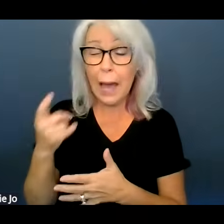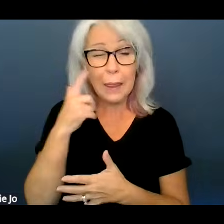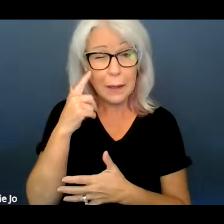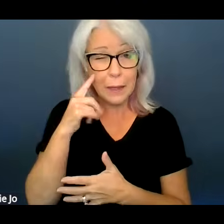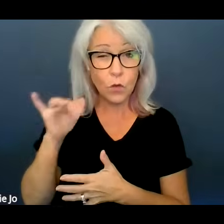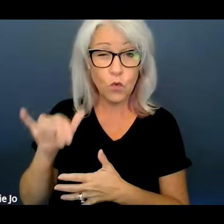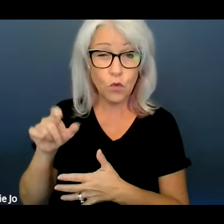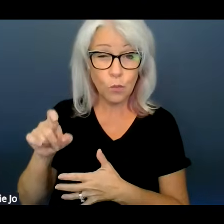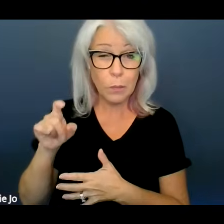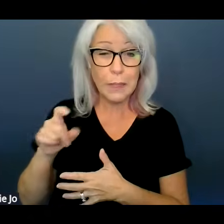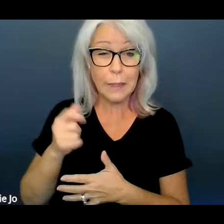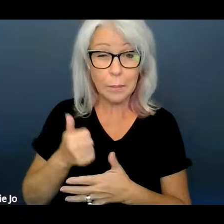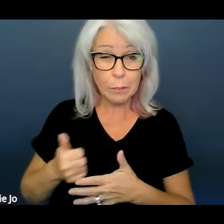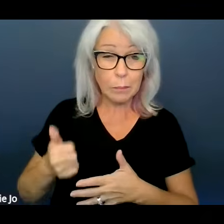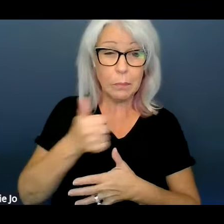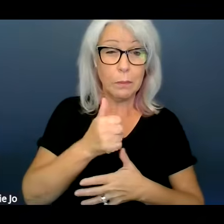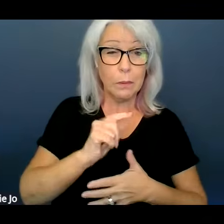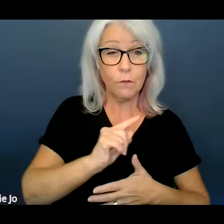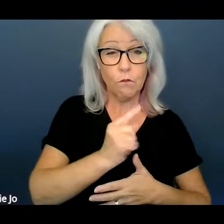point.